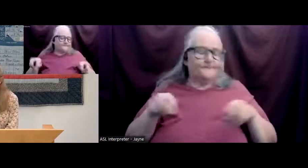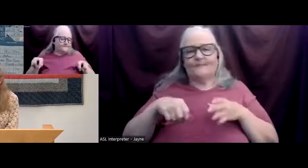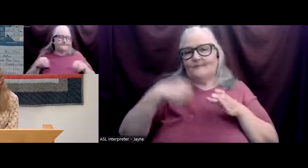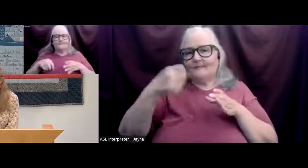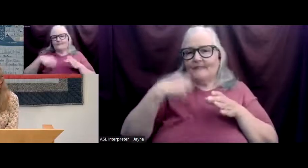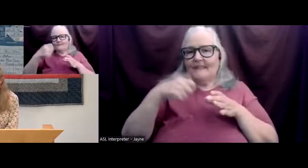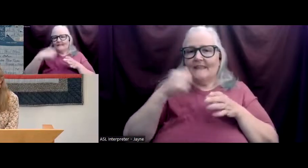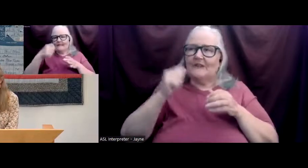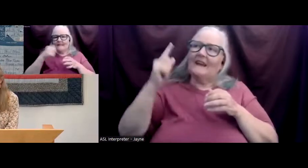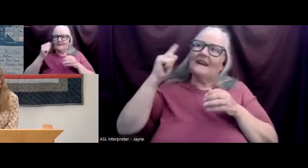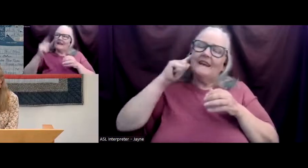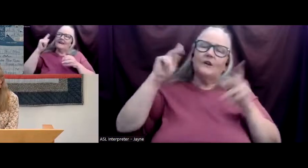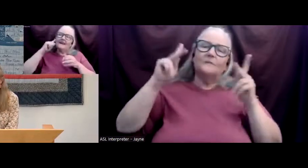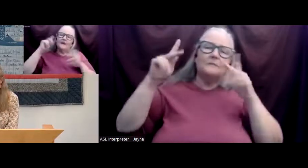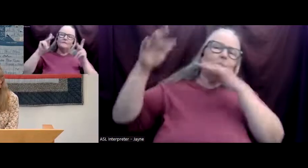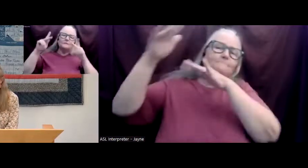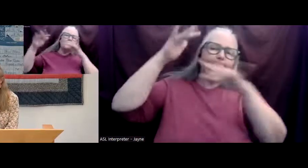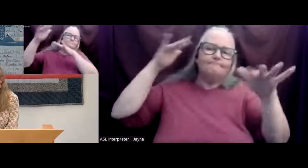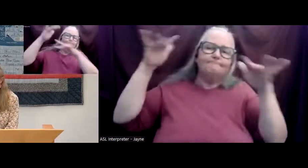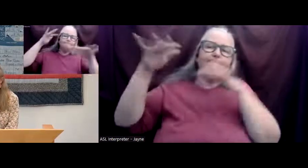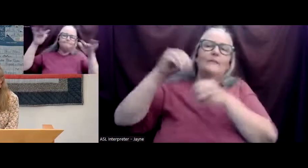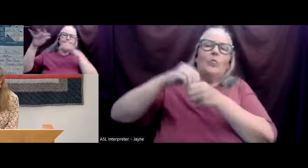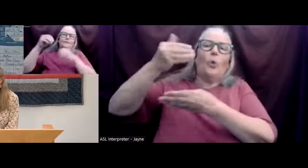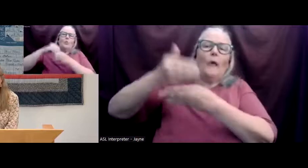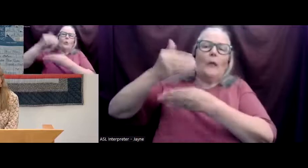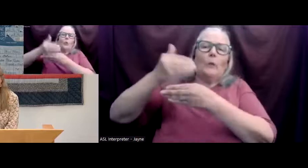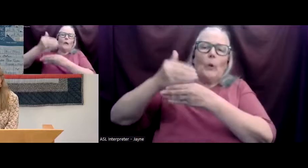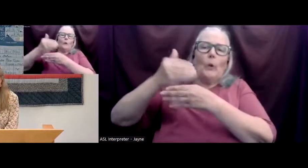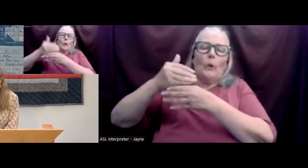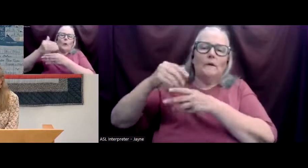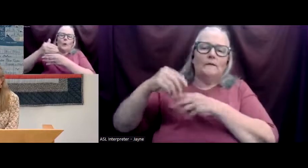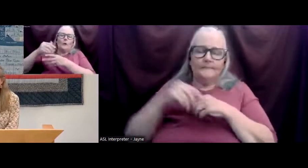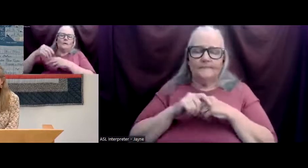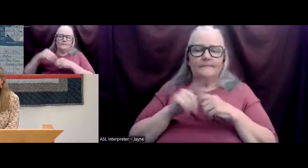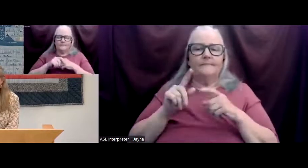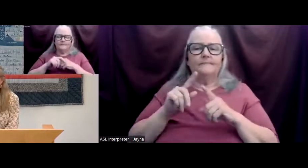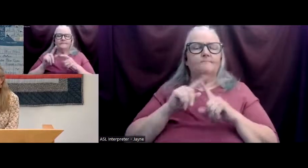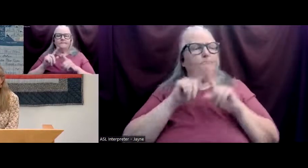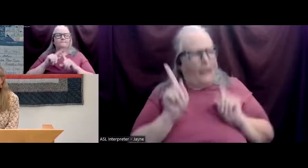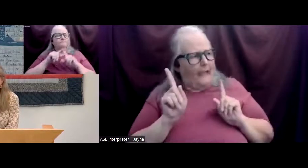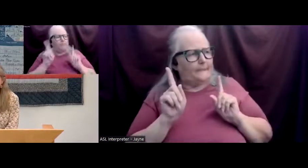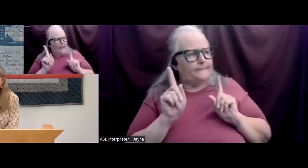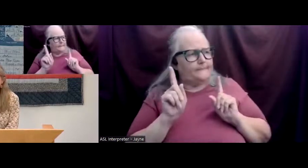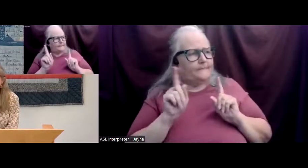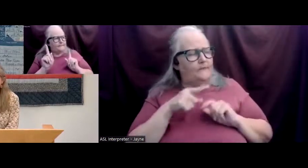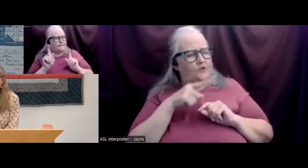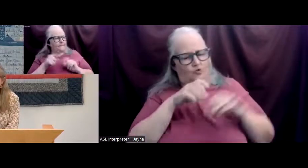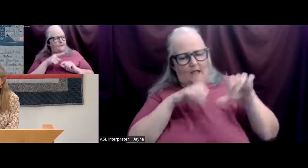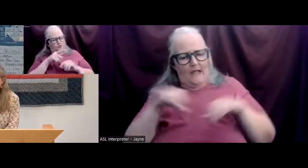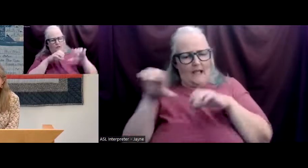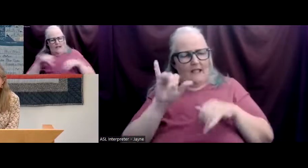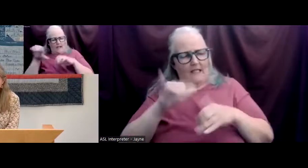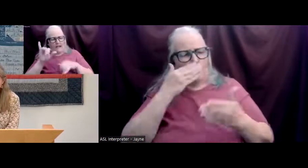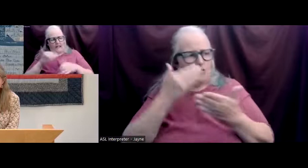of the neighborhood drifting in with the breeze through the open window. And yet, Emilio said, you behave like a good and